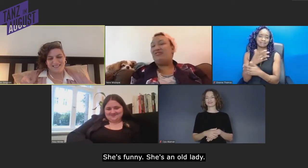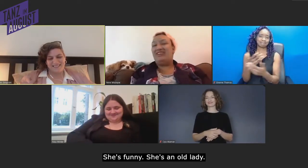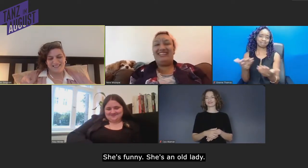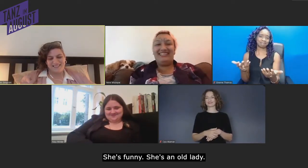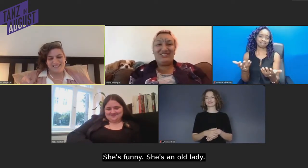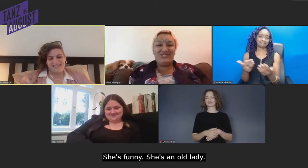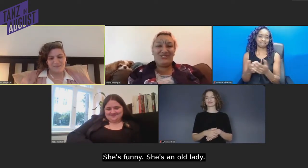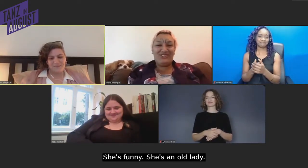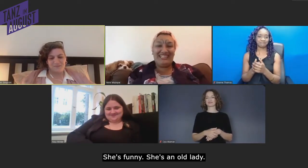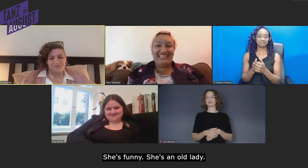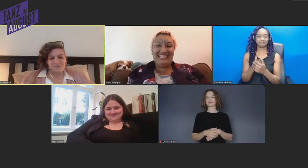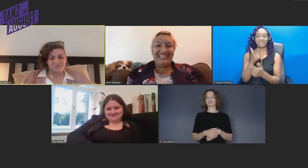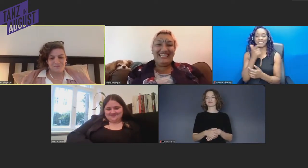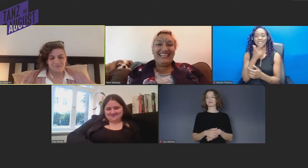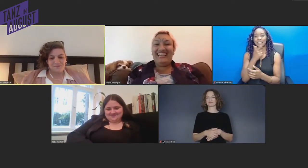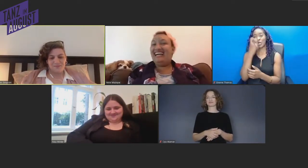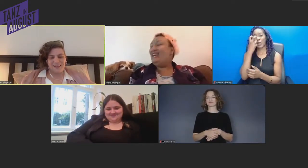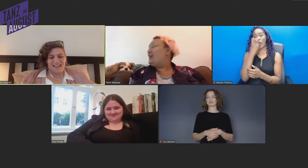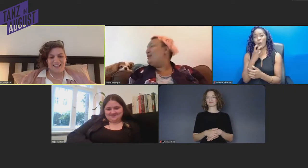It's funny. She's an old lady.